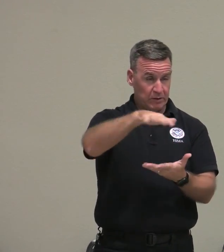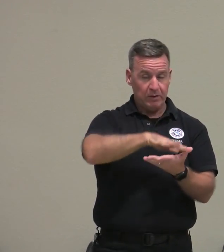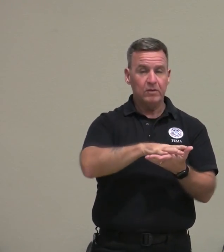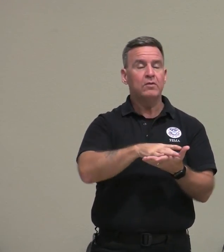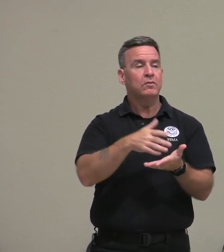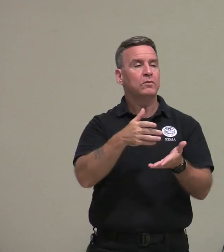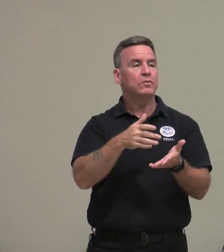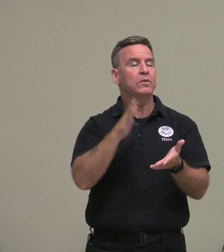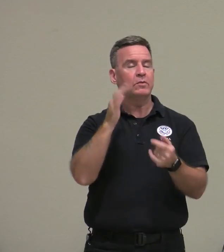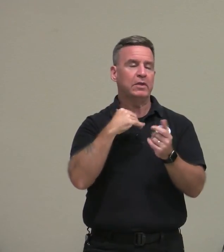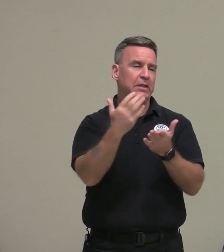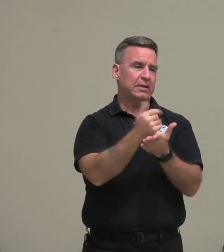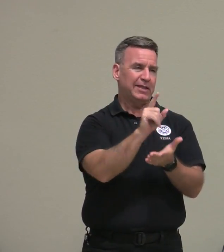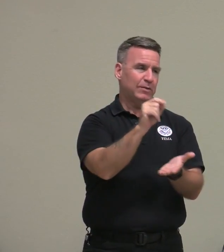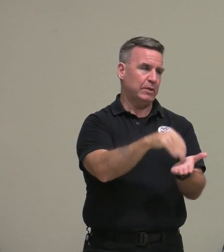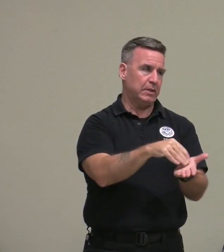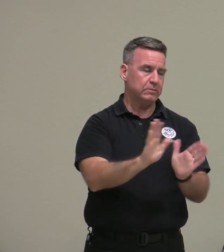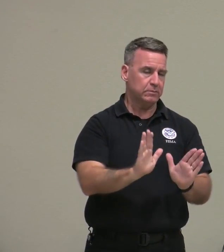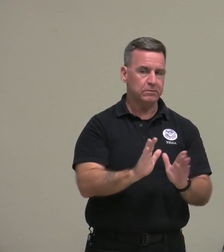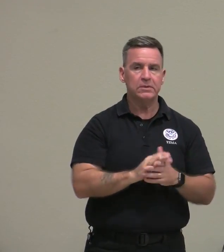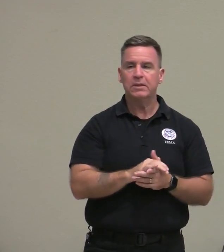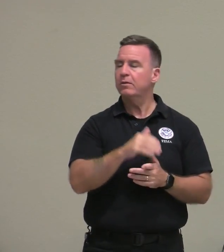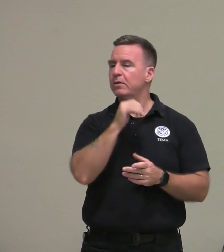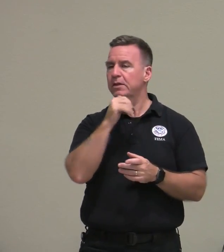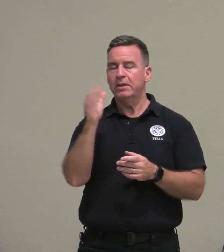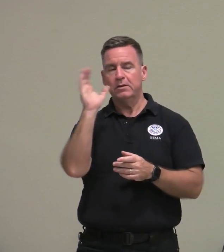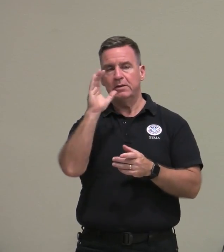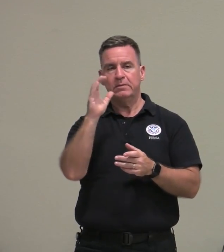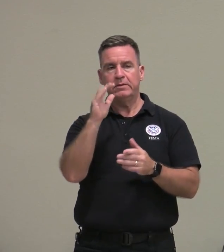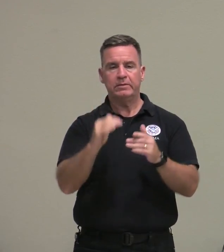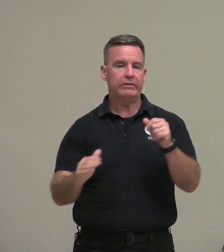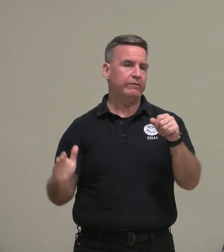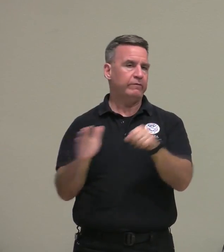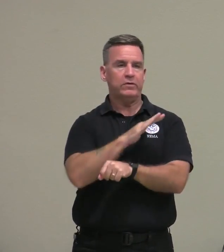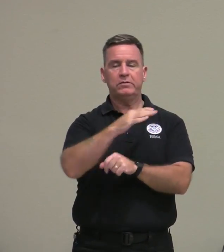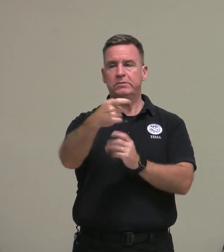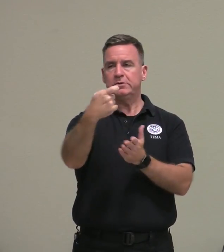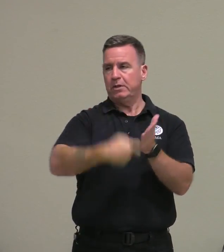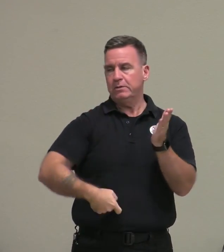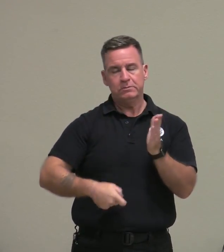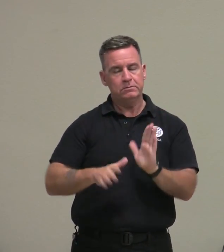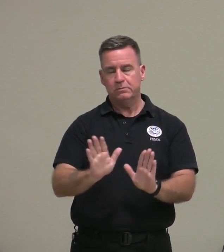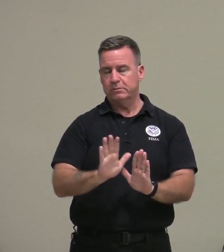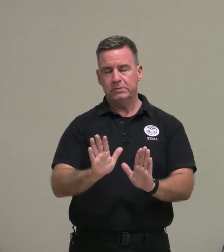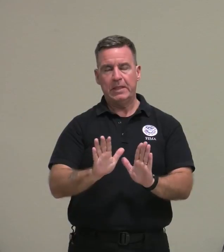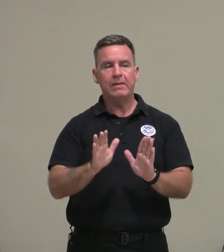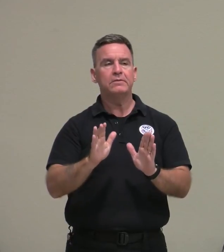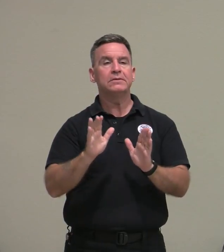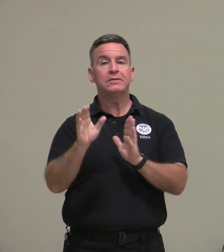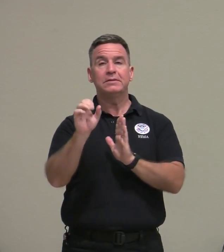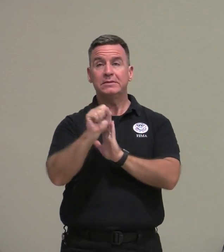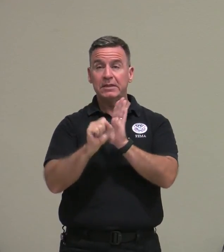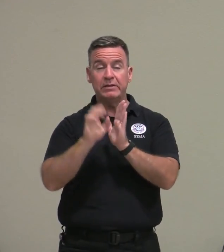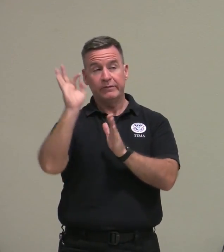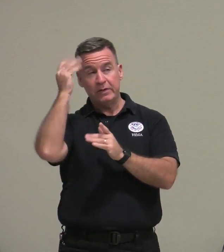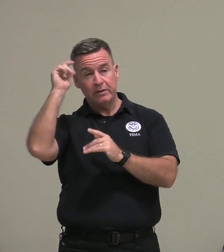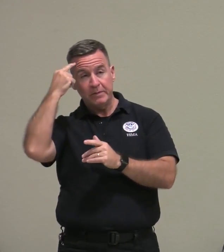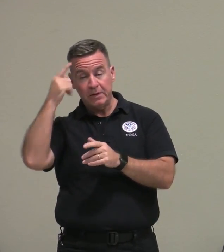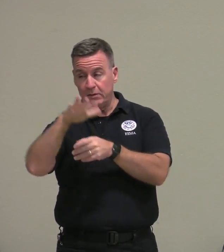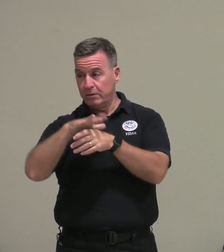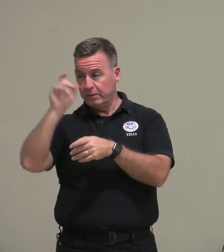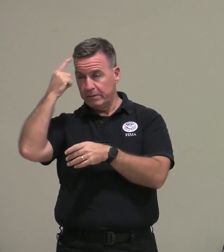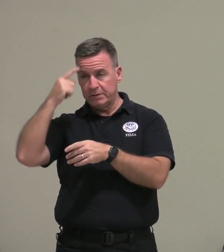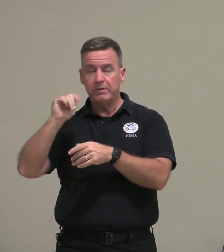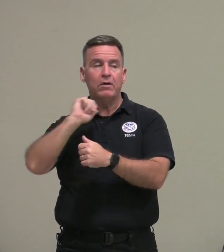we'll look to collect that $20,000. We are not looking to make ourselves whole. The state, the federal government, and local